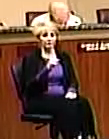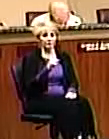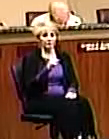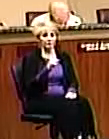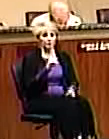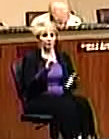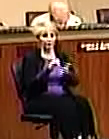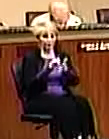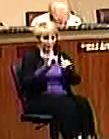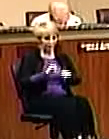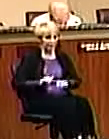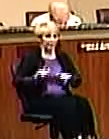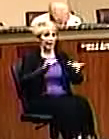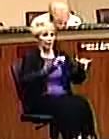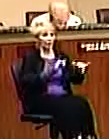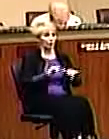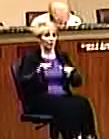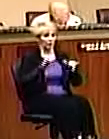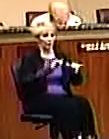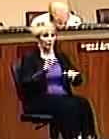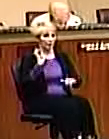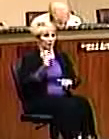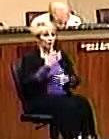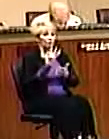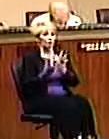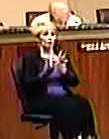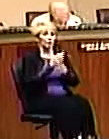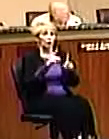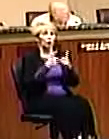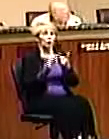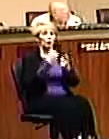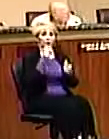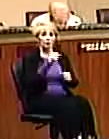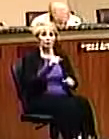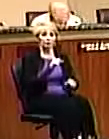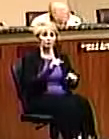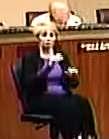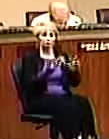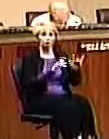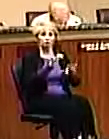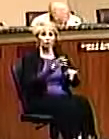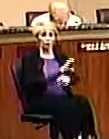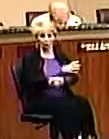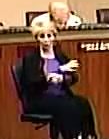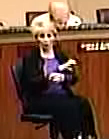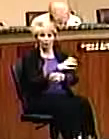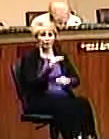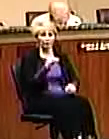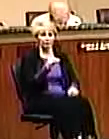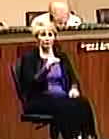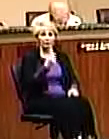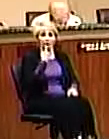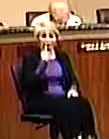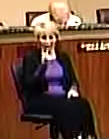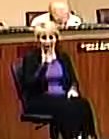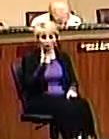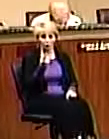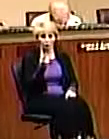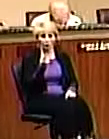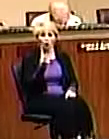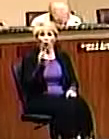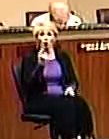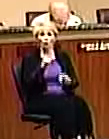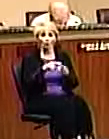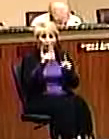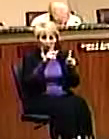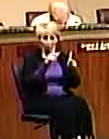There's a standard. All our finance department has to do is hit the computer and it tells you whether